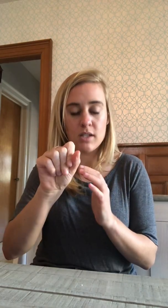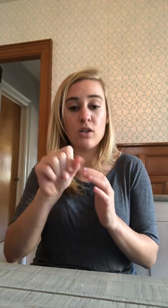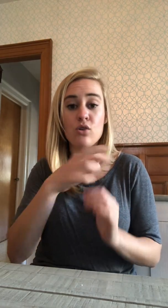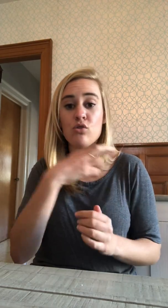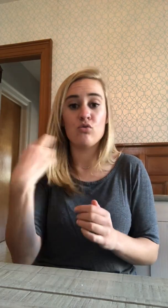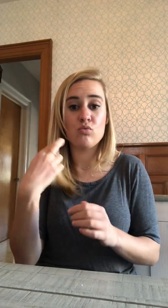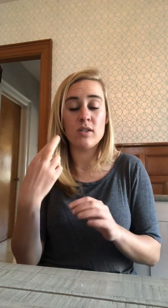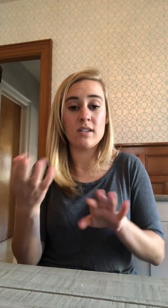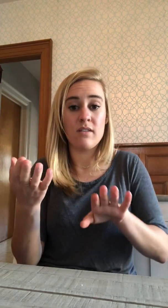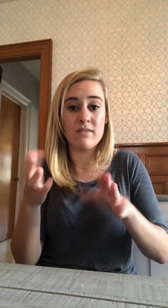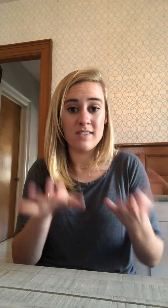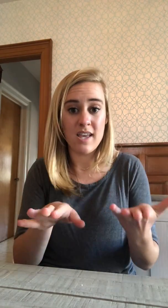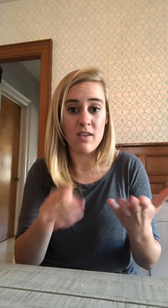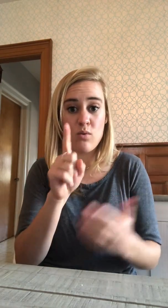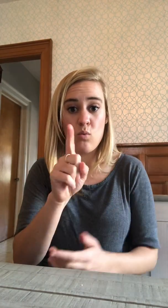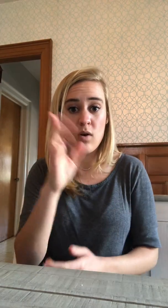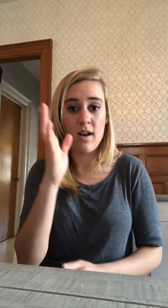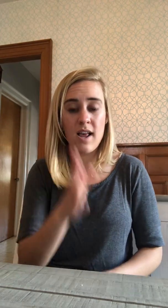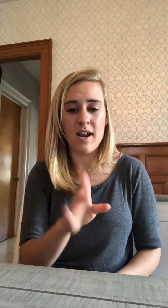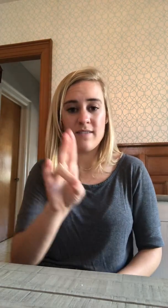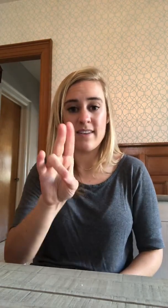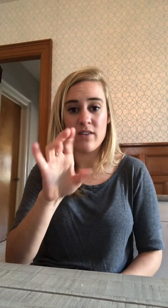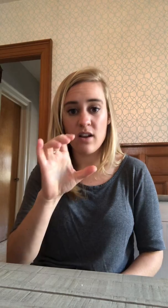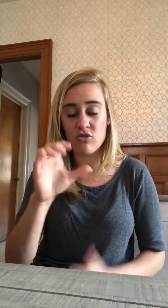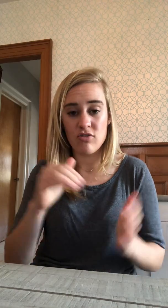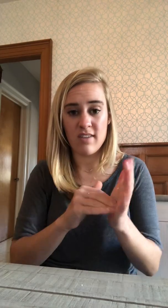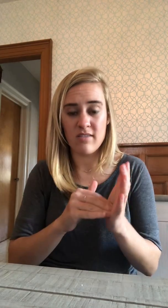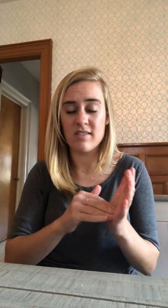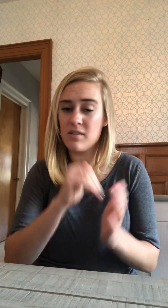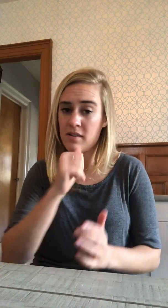1 in 700,000. It doesn't sound that high, but it's not zero.